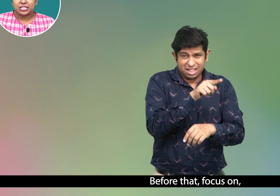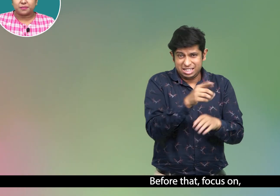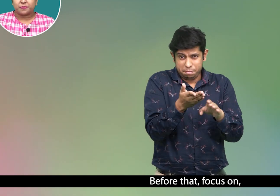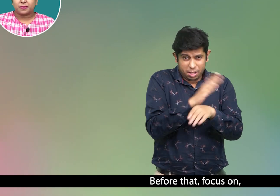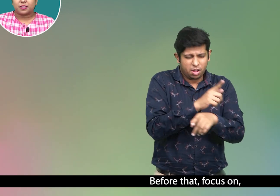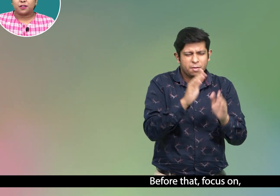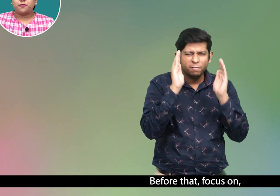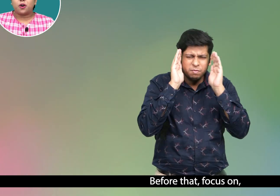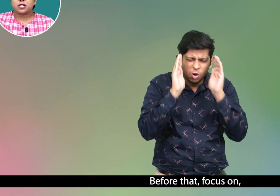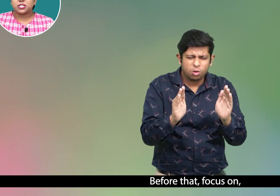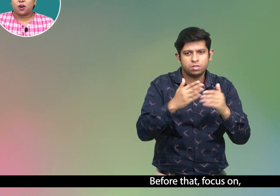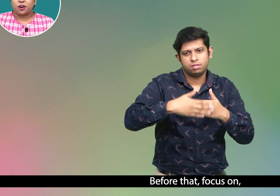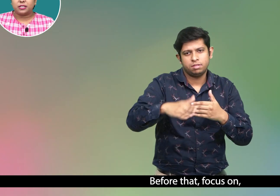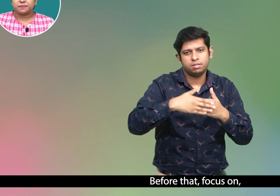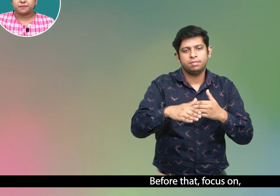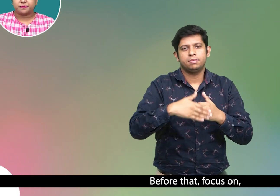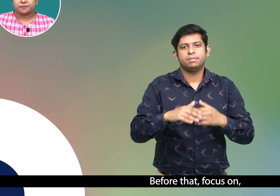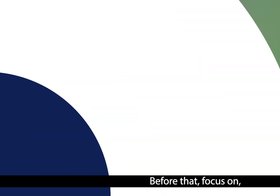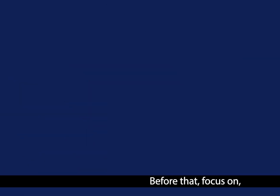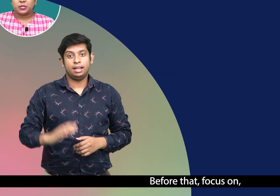Before that, focus on